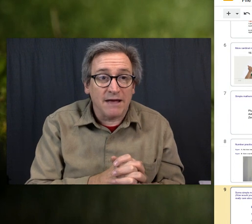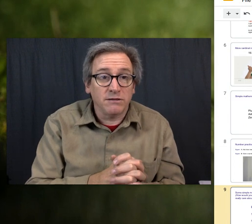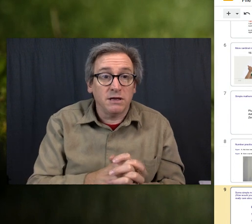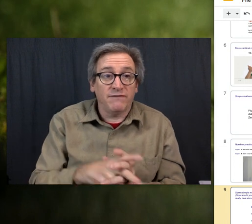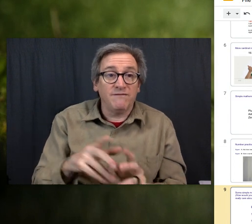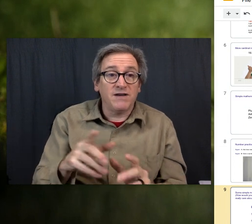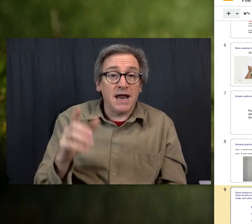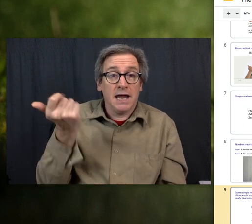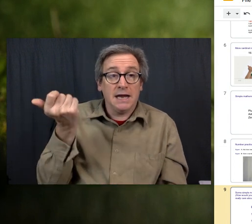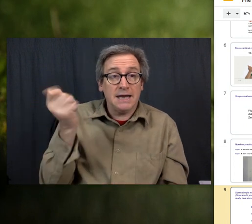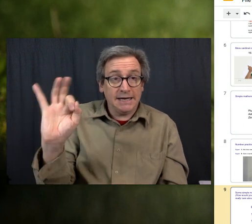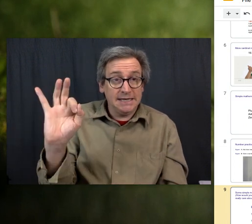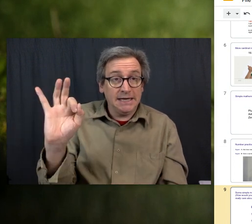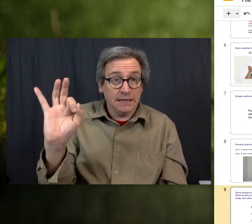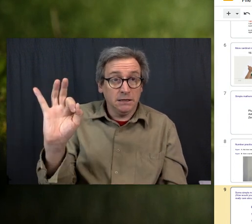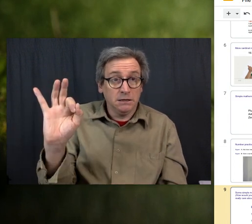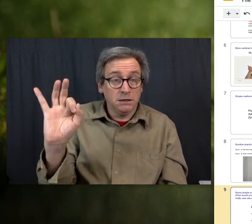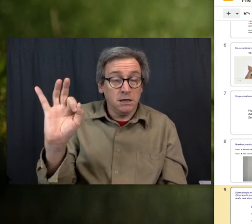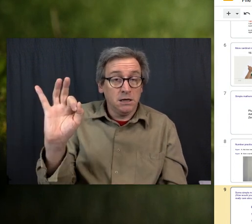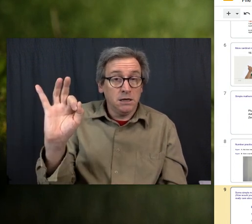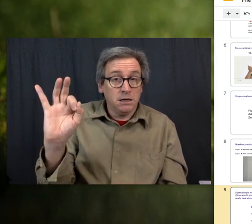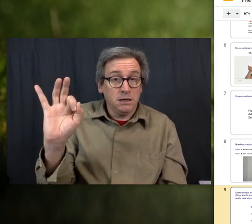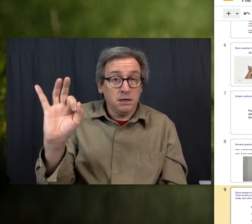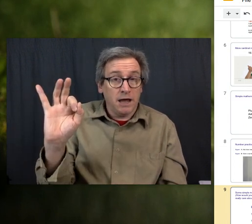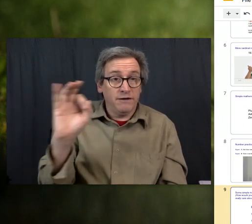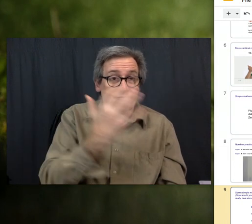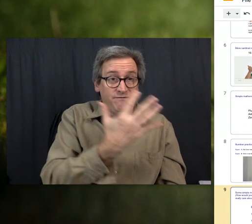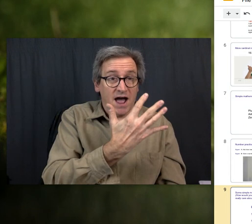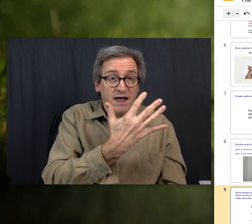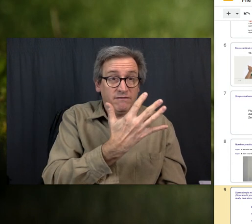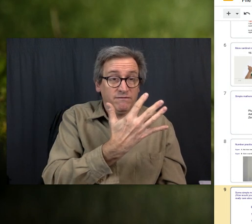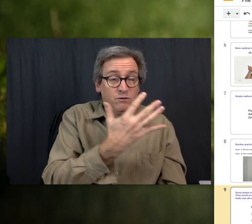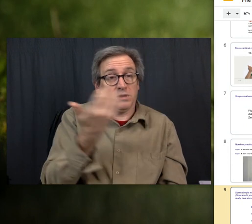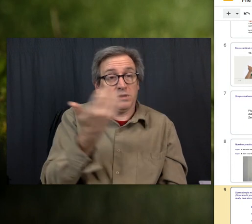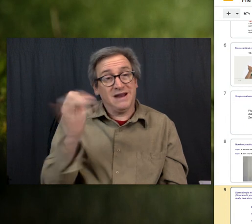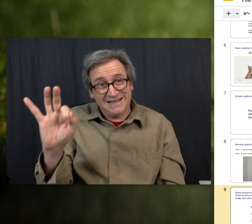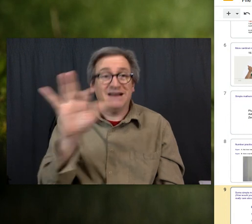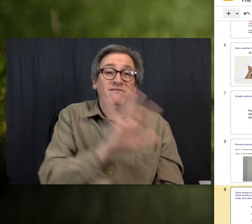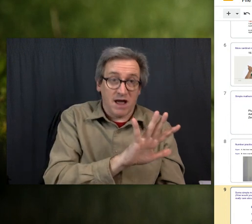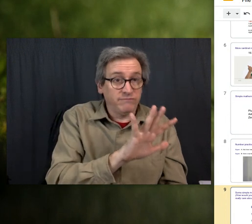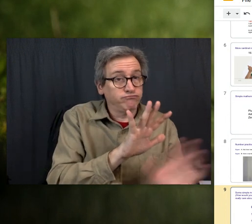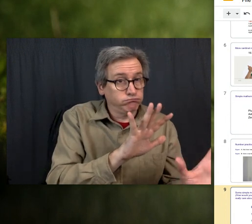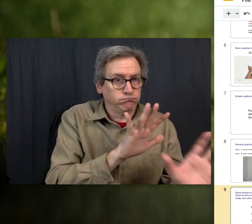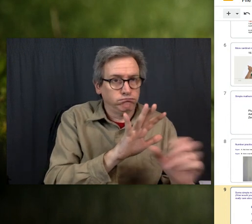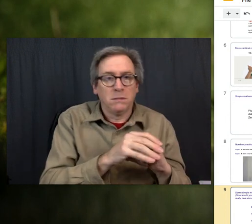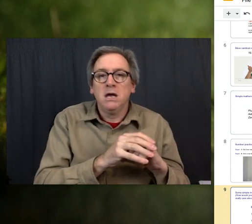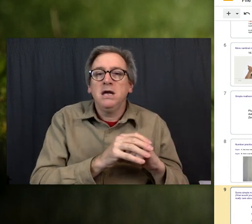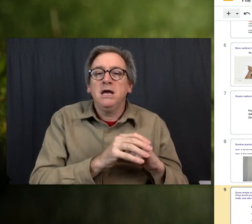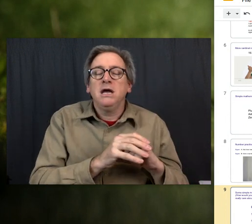basic math. If I've got 19 and 5, 19 and 5,